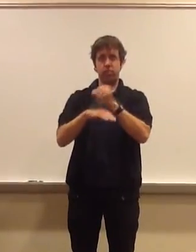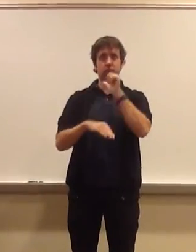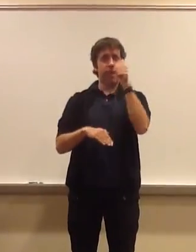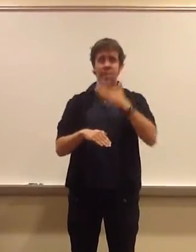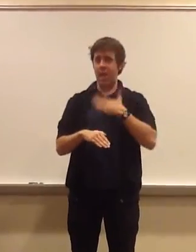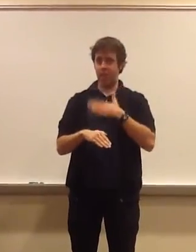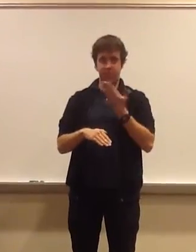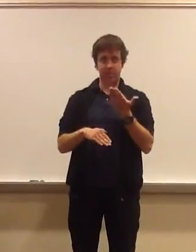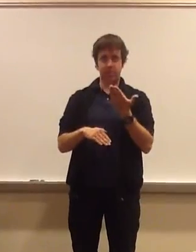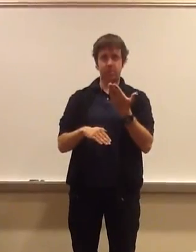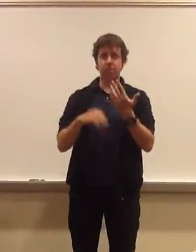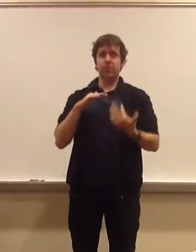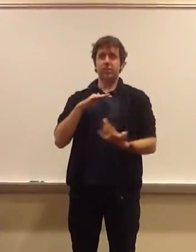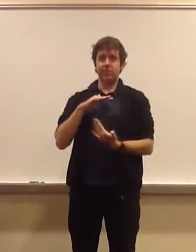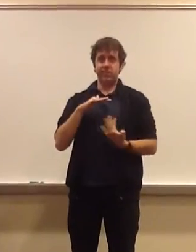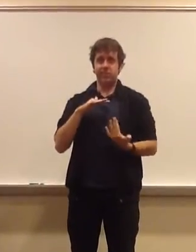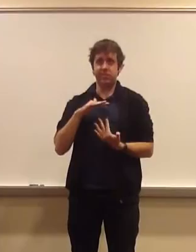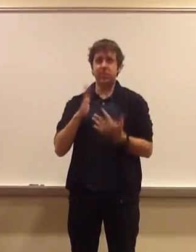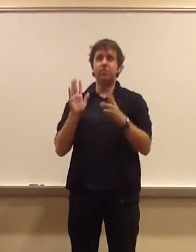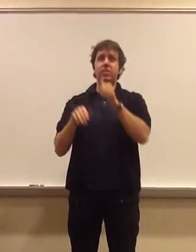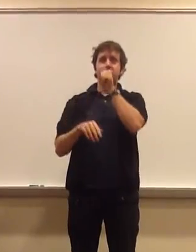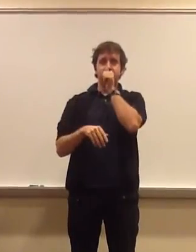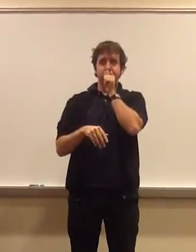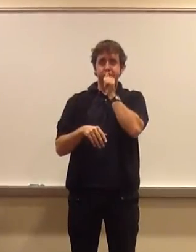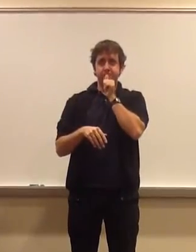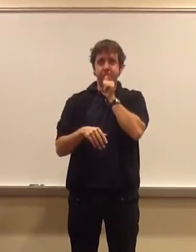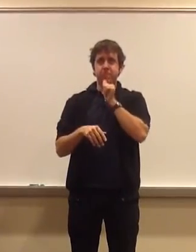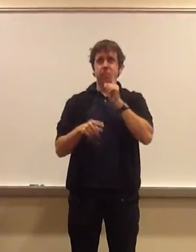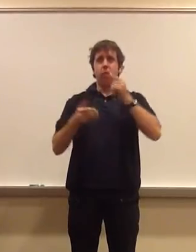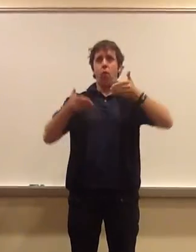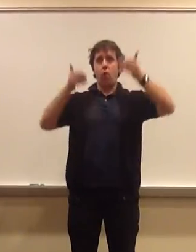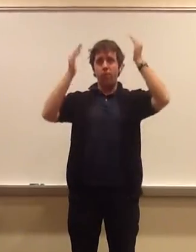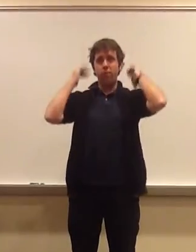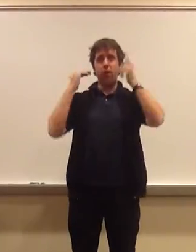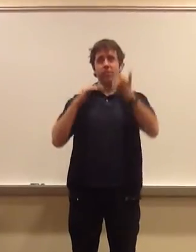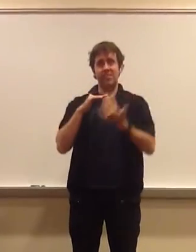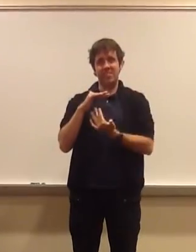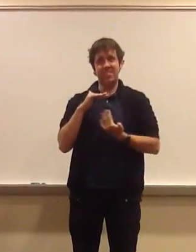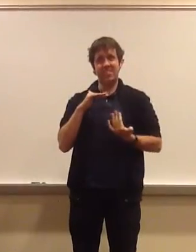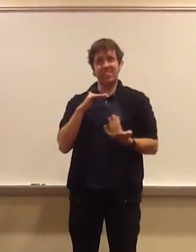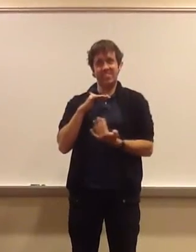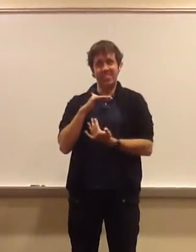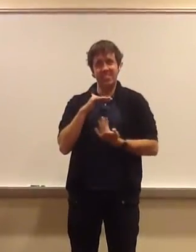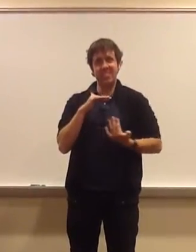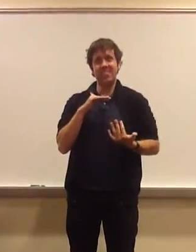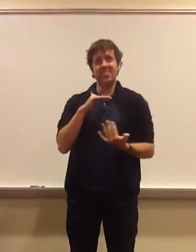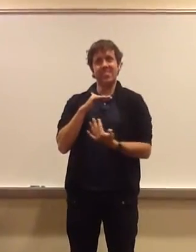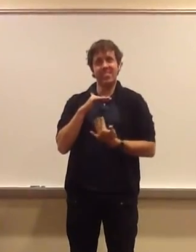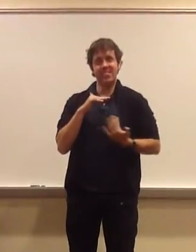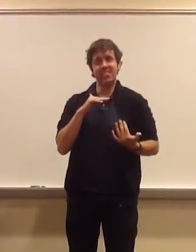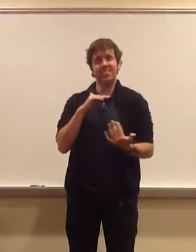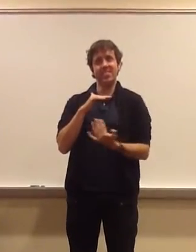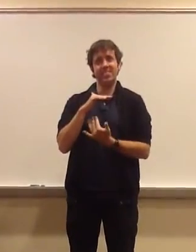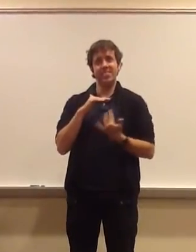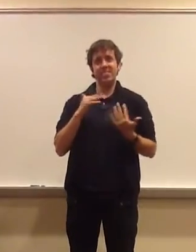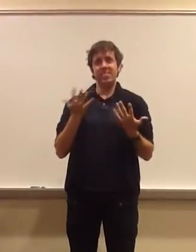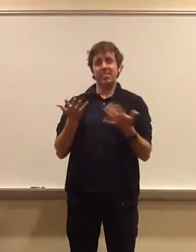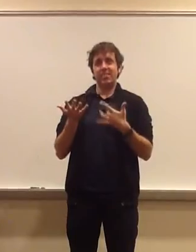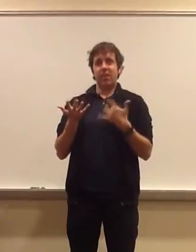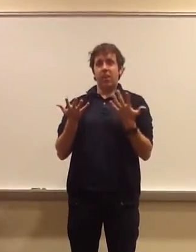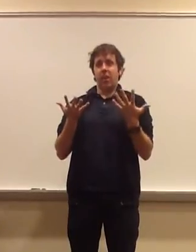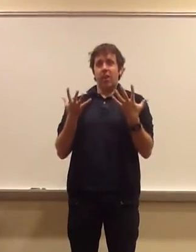didn't interpret in a way that I could understand. I was very unhappy. And I just had a sort of a